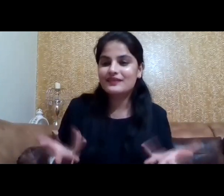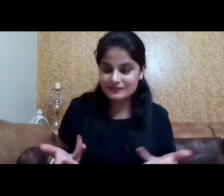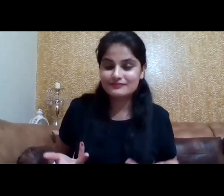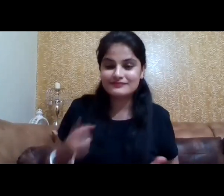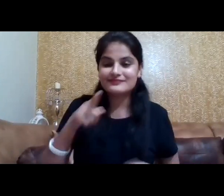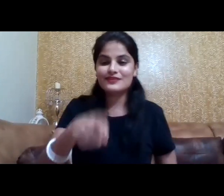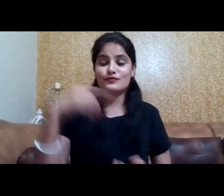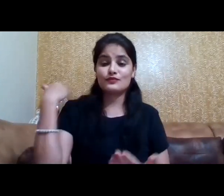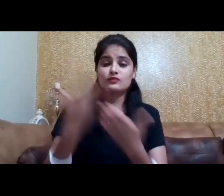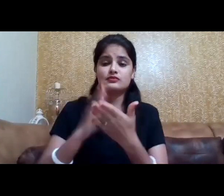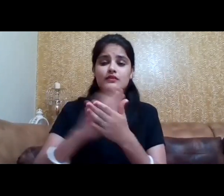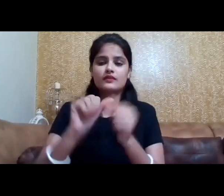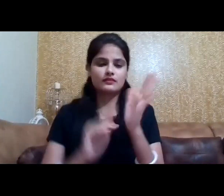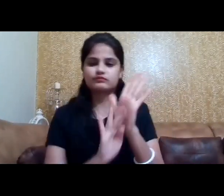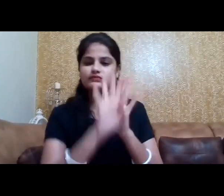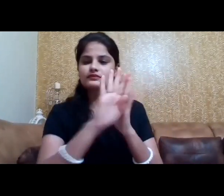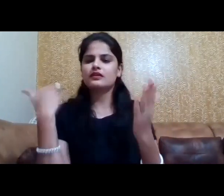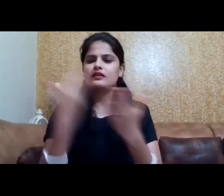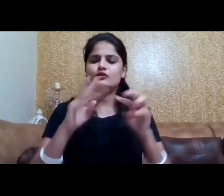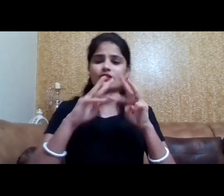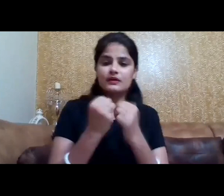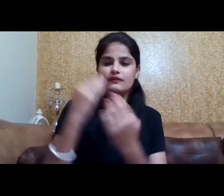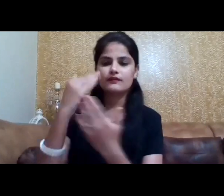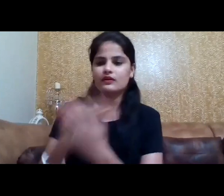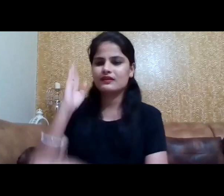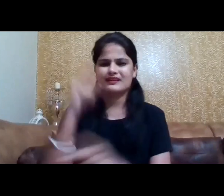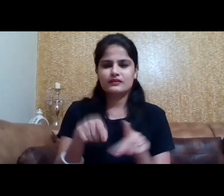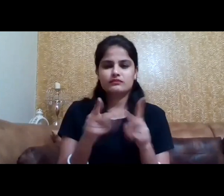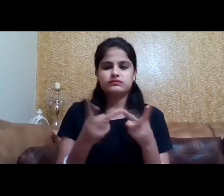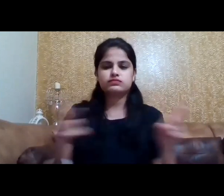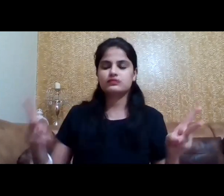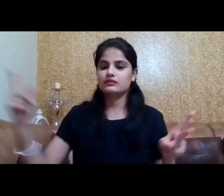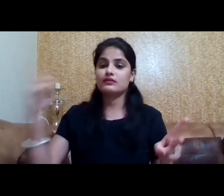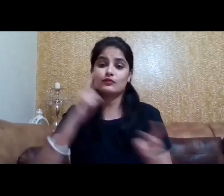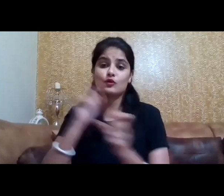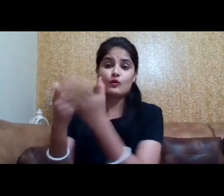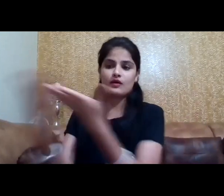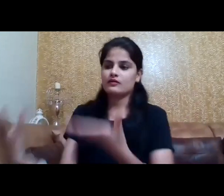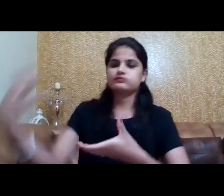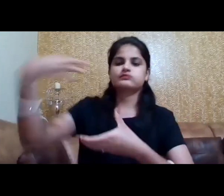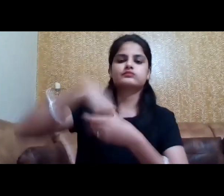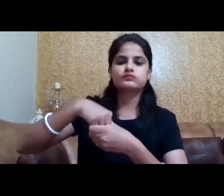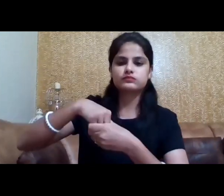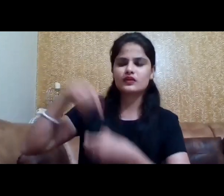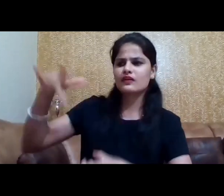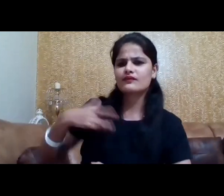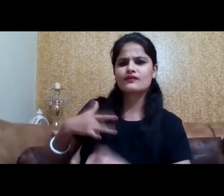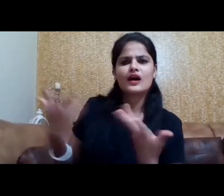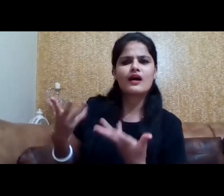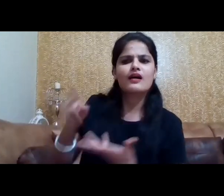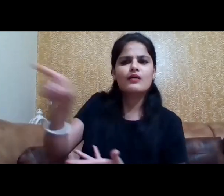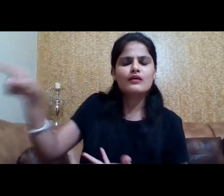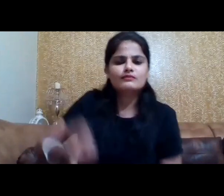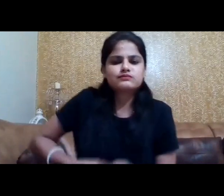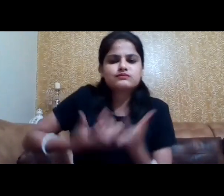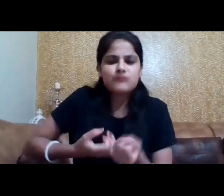you. What's next? So, as you know, Here a Million has been organizing different workshops, events,